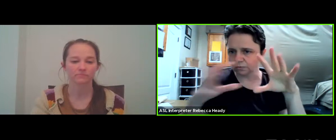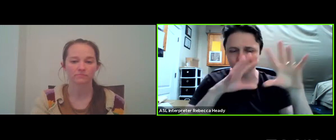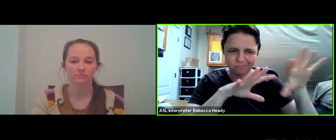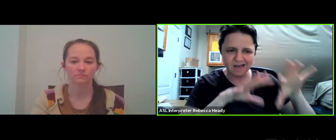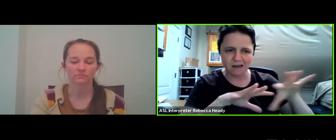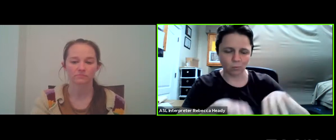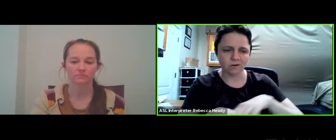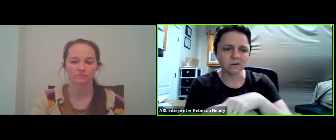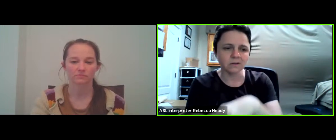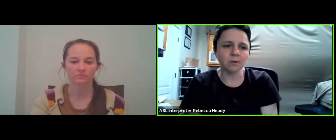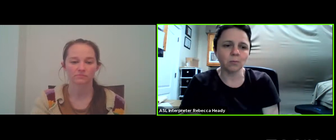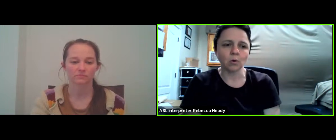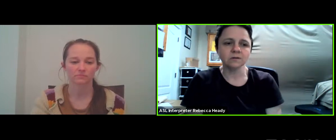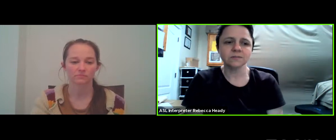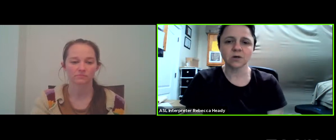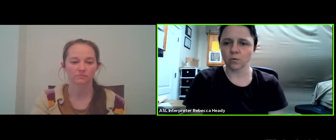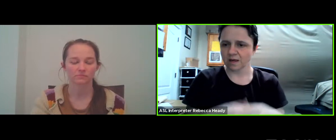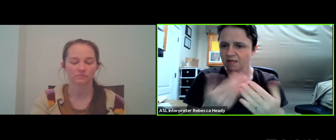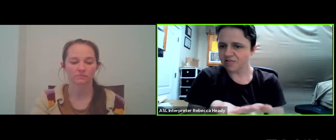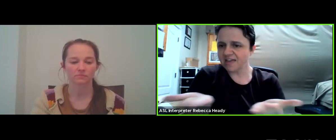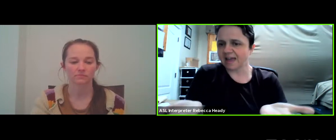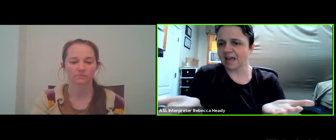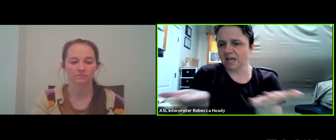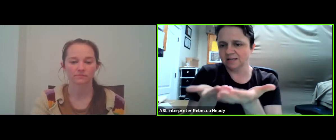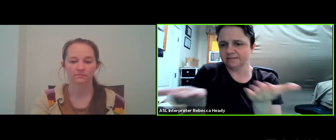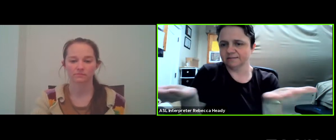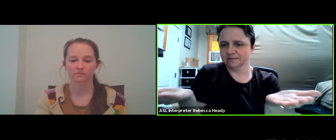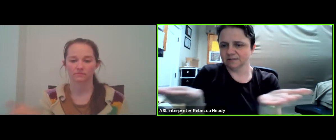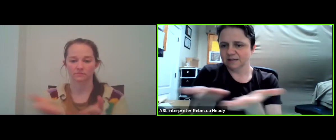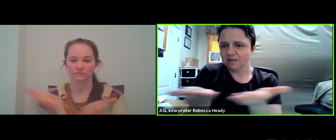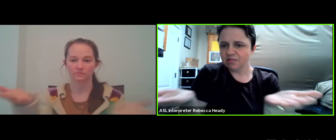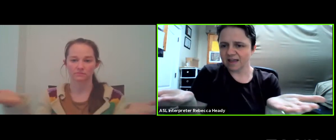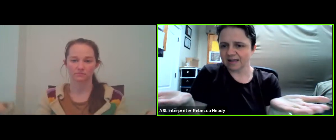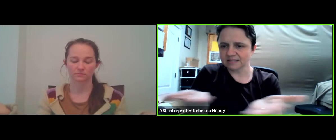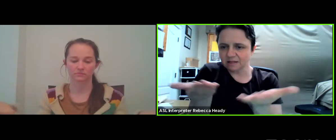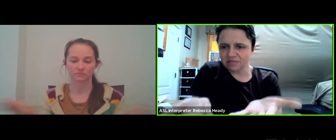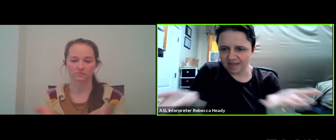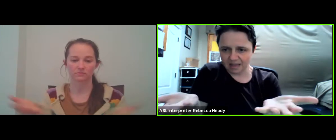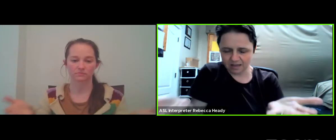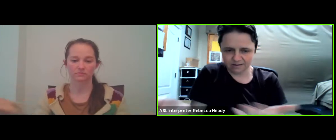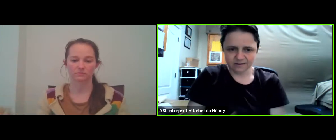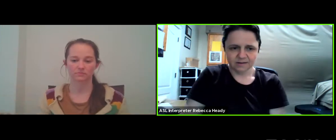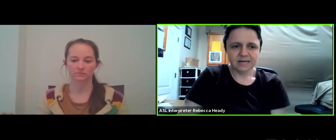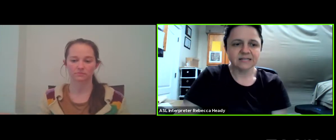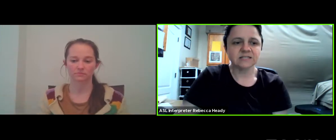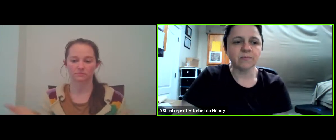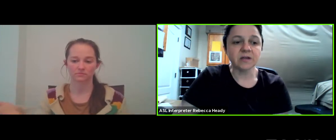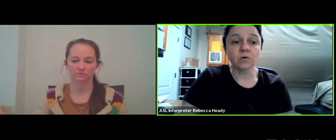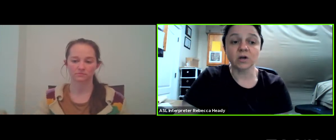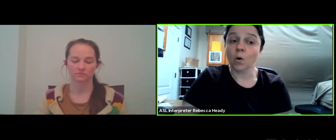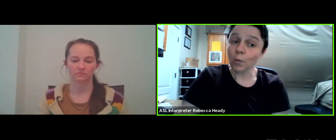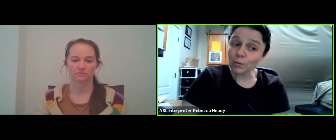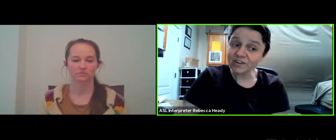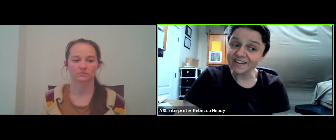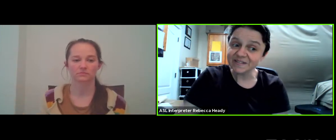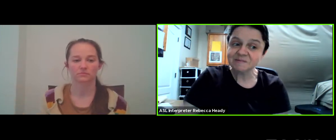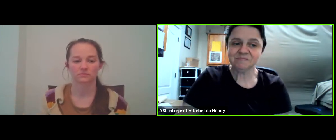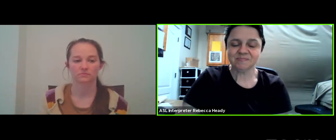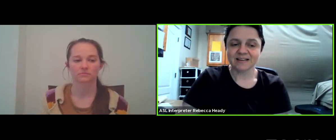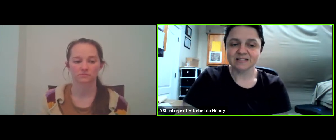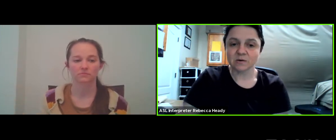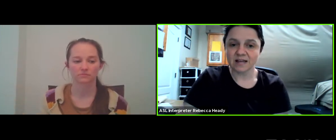go into that word a little bit more. So thing, it's a thing. It's something you can